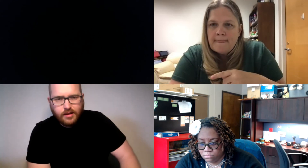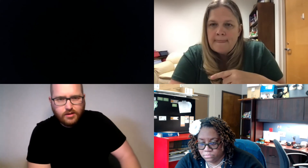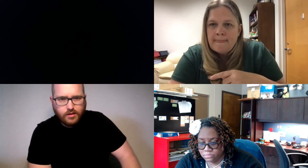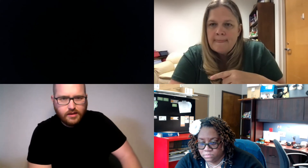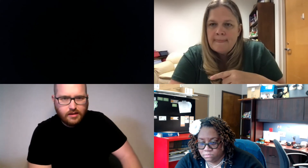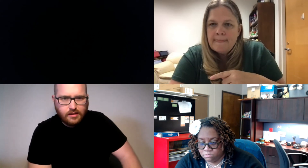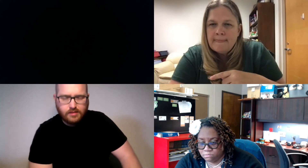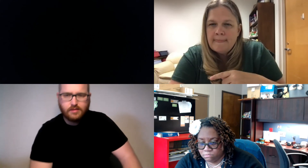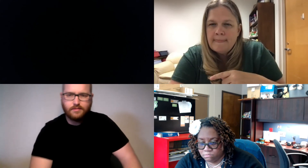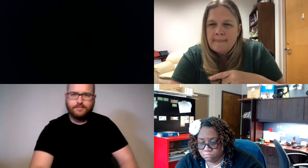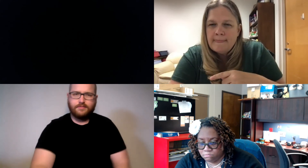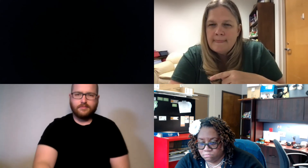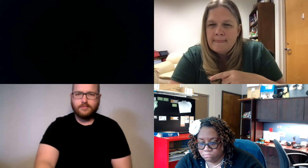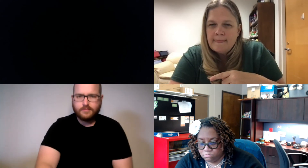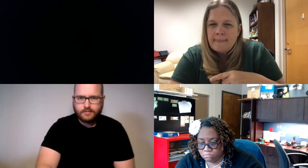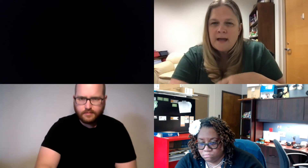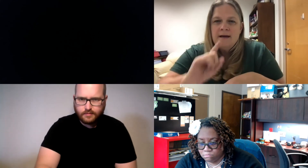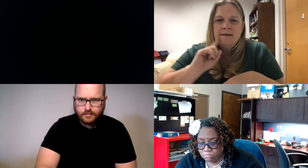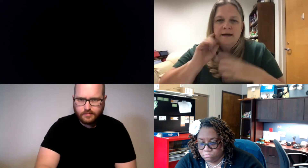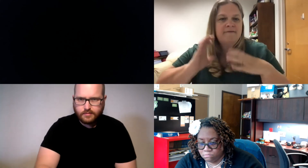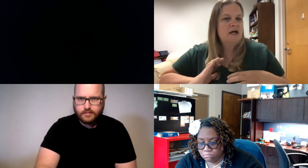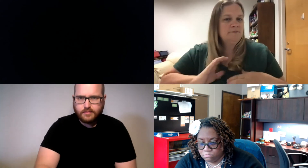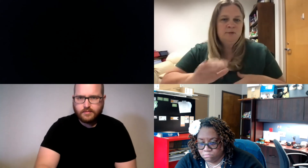mental health services.